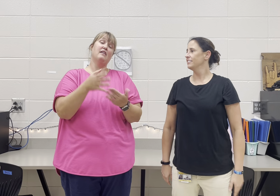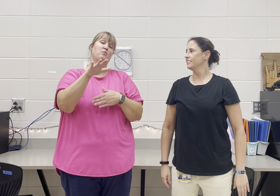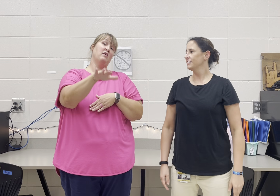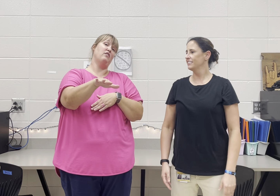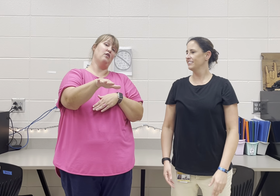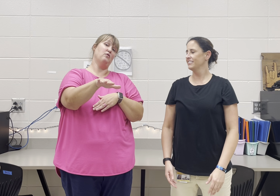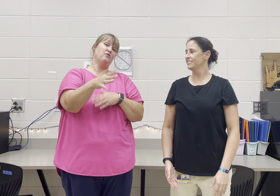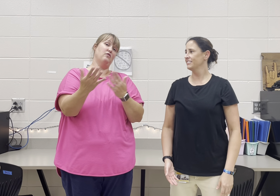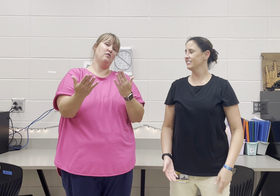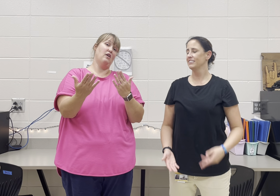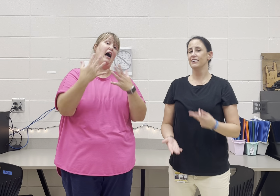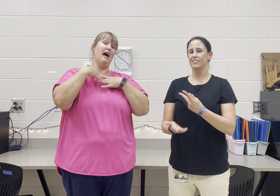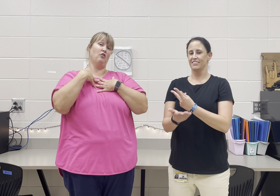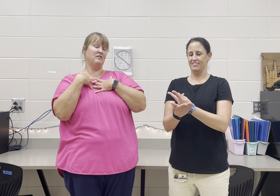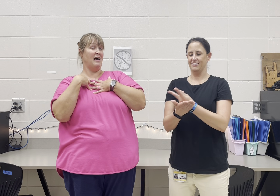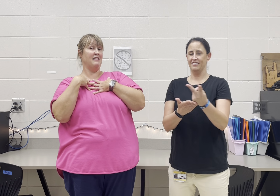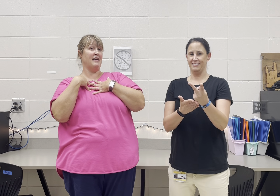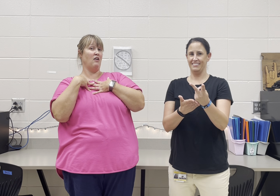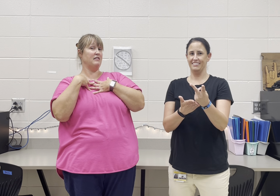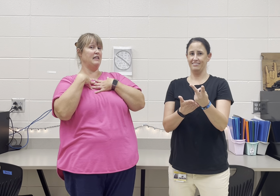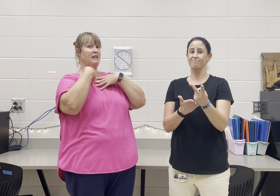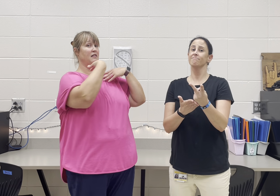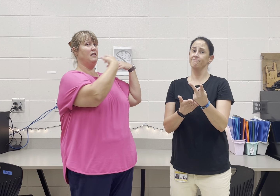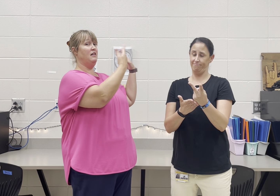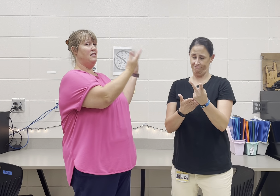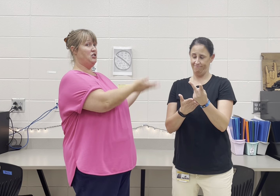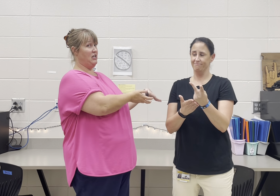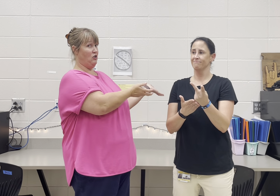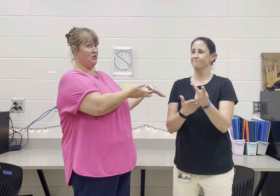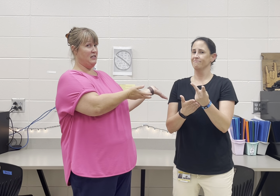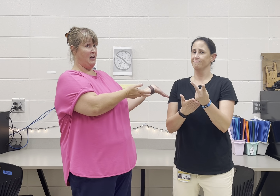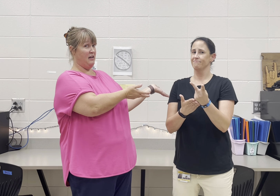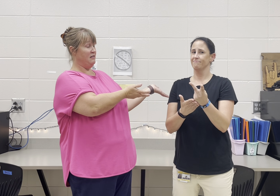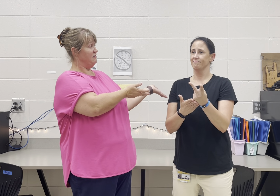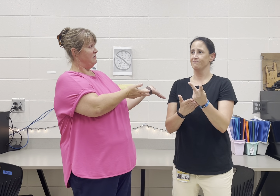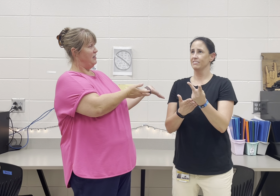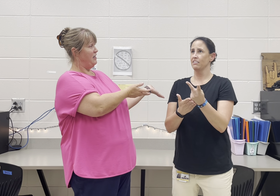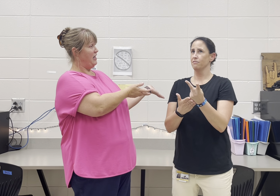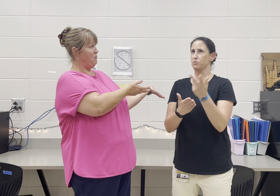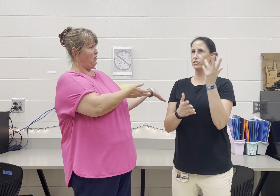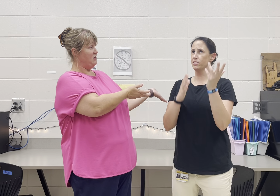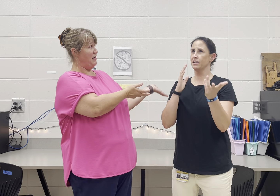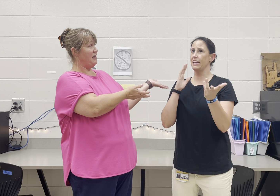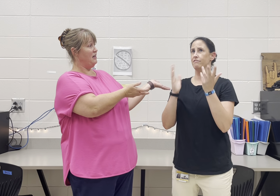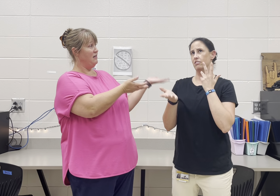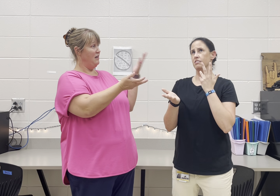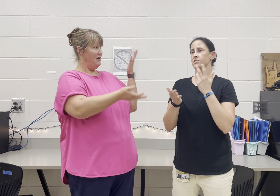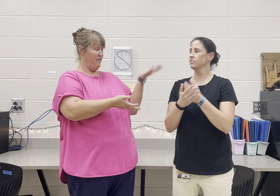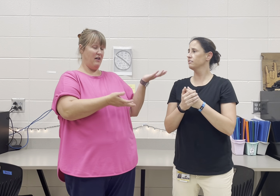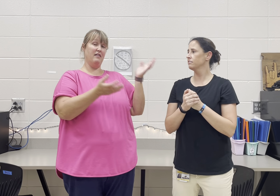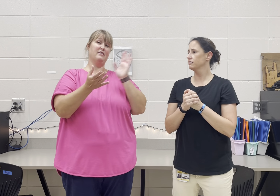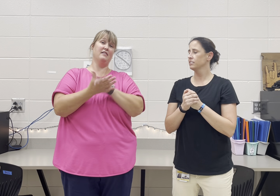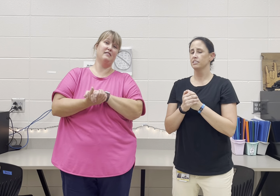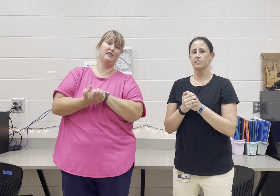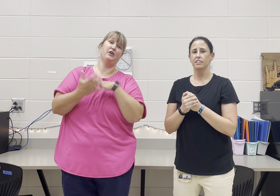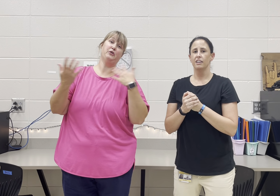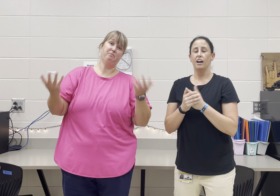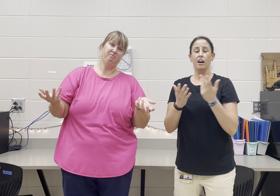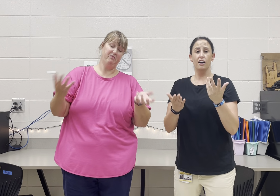one of those, I learned sign in St. Augustine. She learned sign in Brunswick and Valdosta. and Valdosta. So